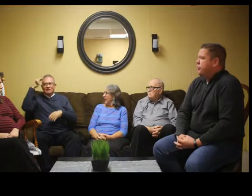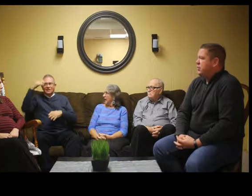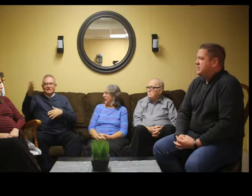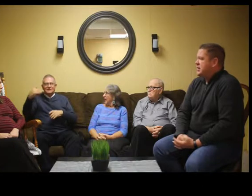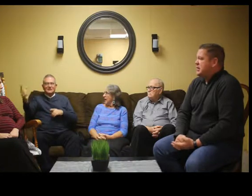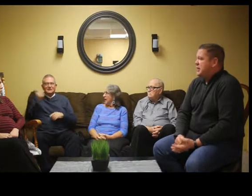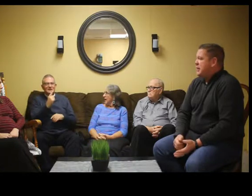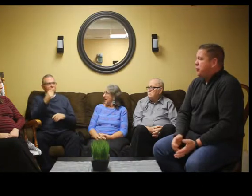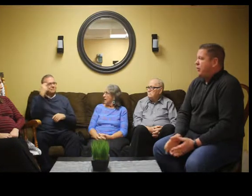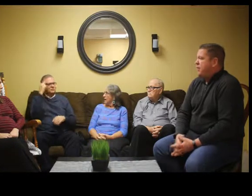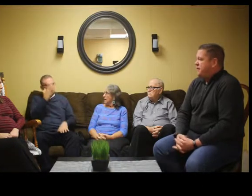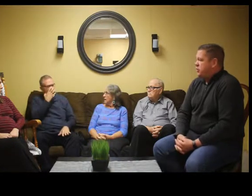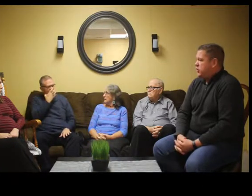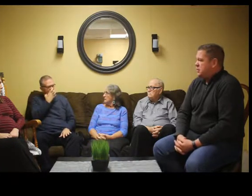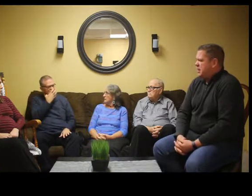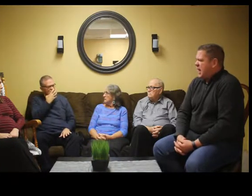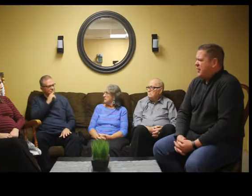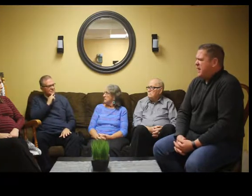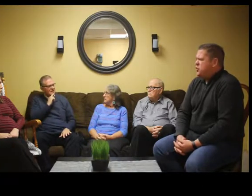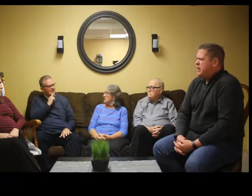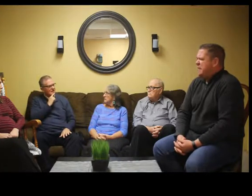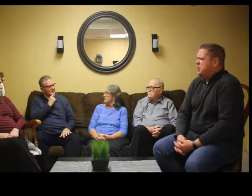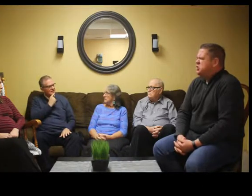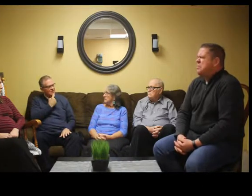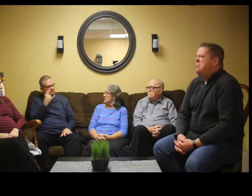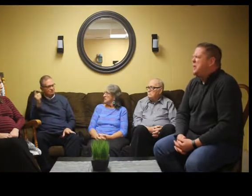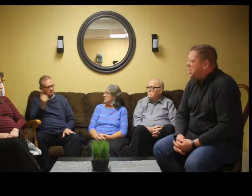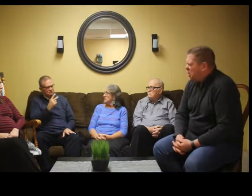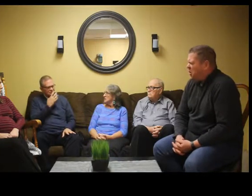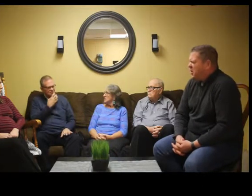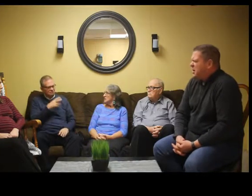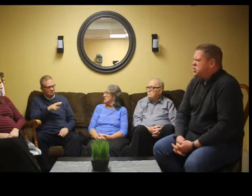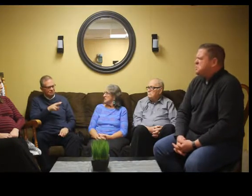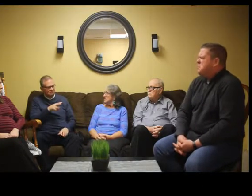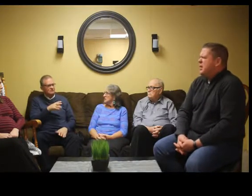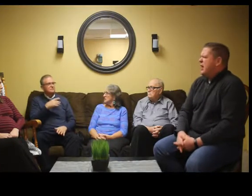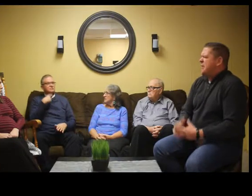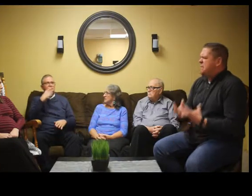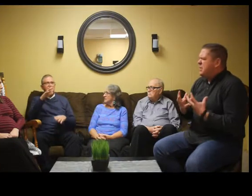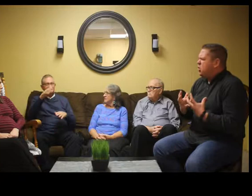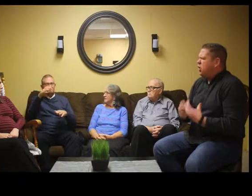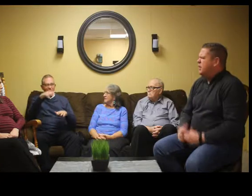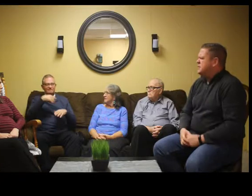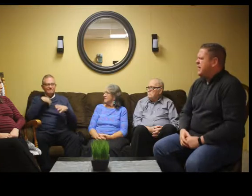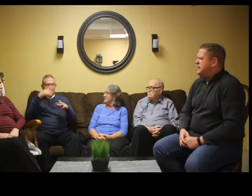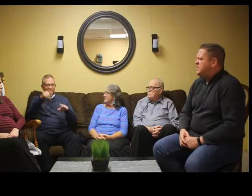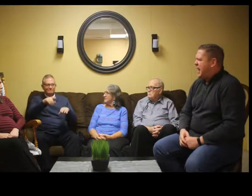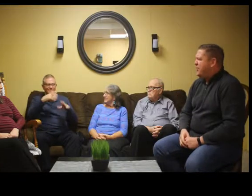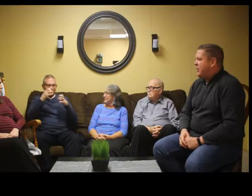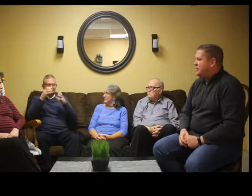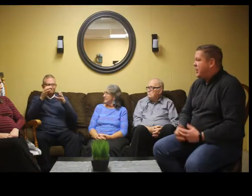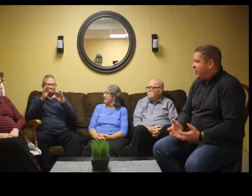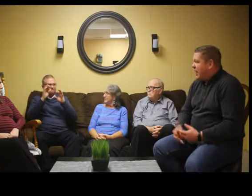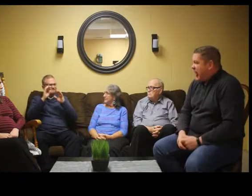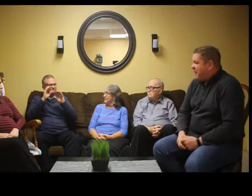and said, and they brought the nephew to us. And the nephew came in just bitter, had a bitter look on his face. He was angry. And I said, here, have a